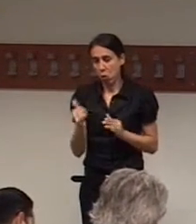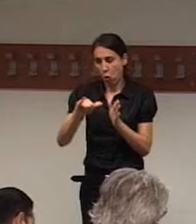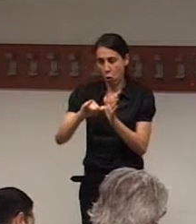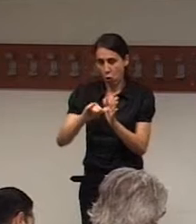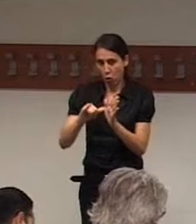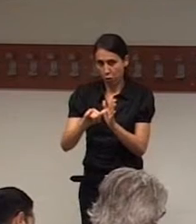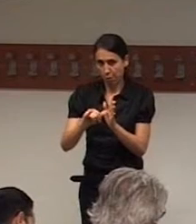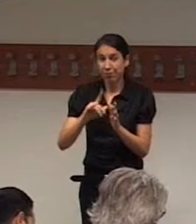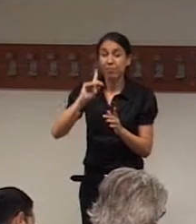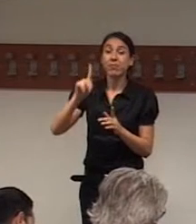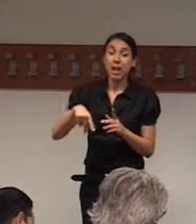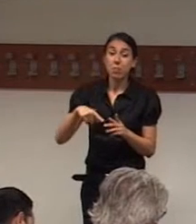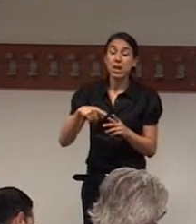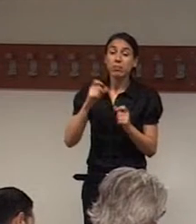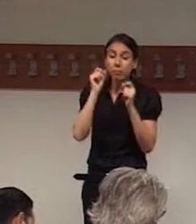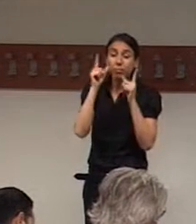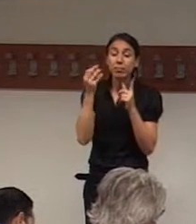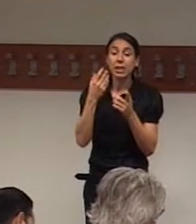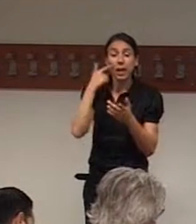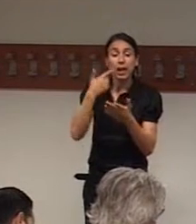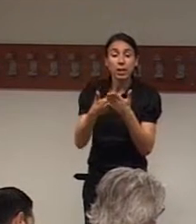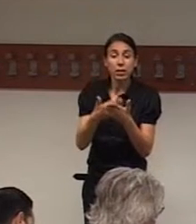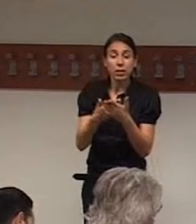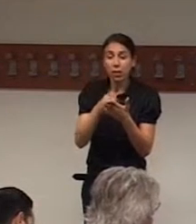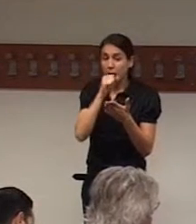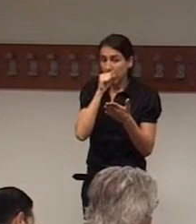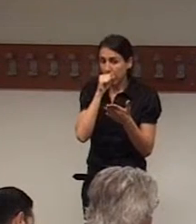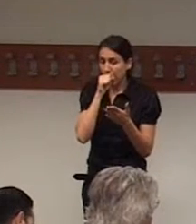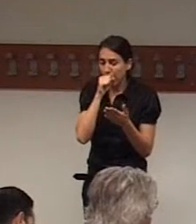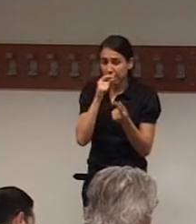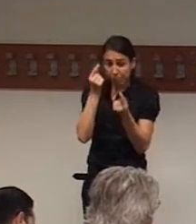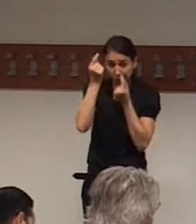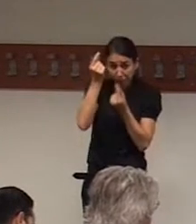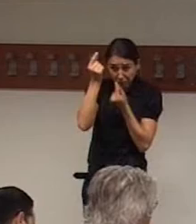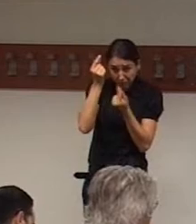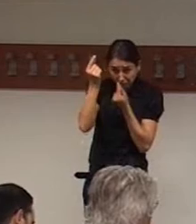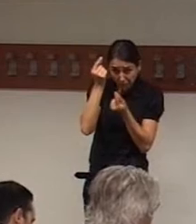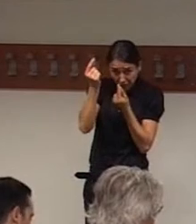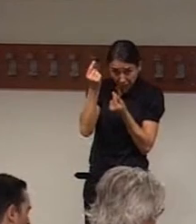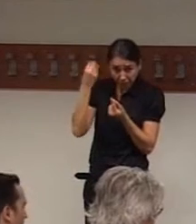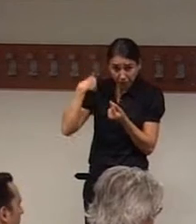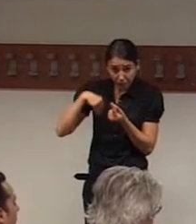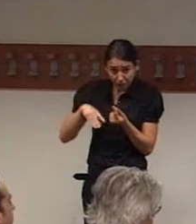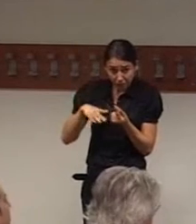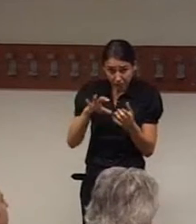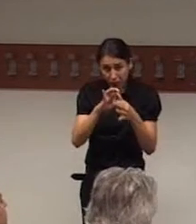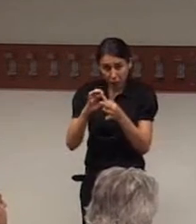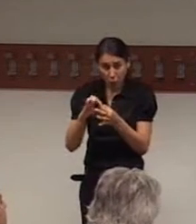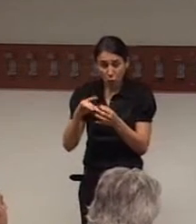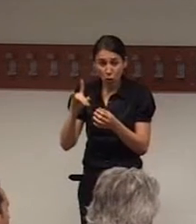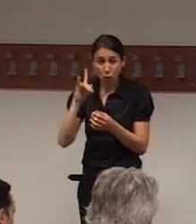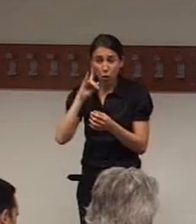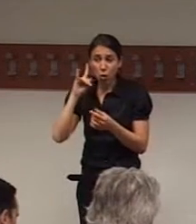And we've also seen that this accuracy is very much related to